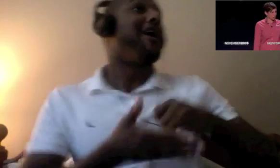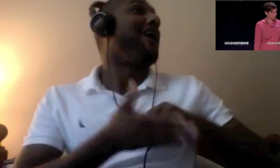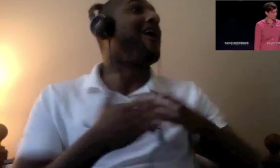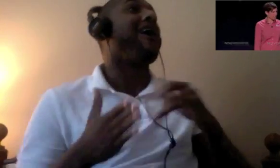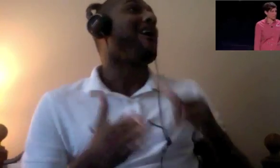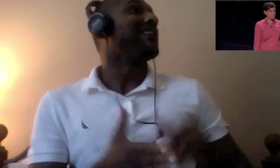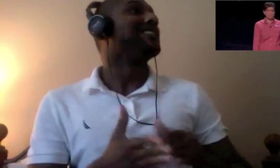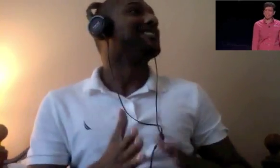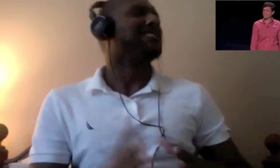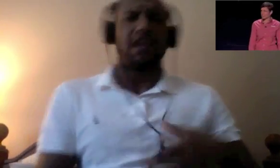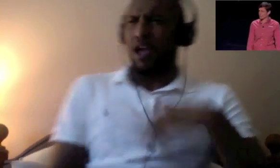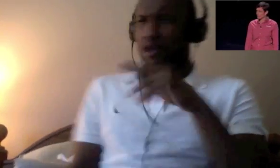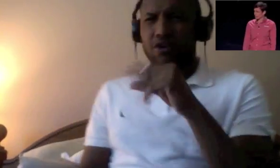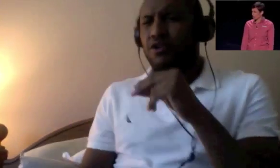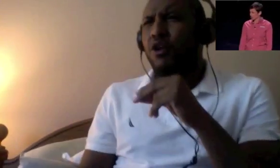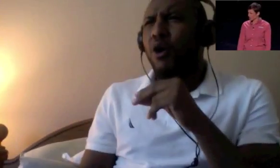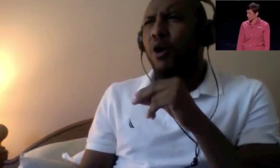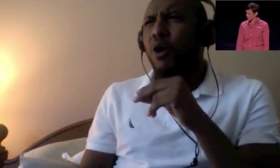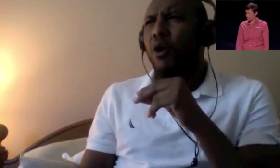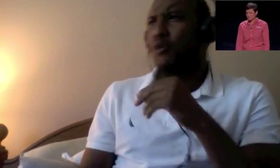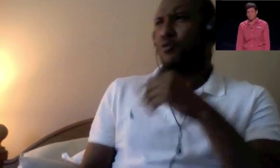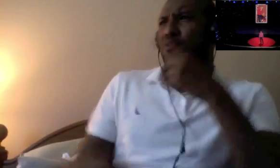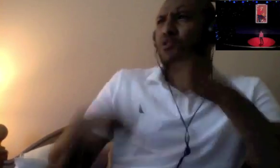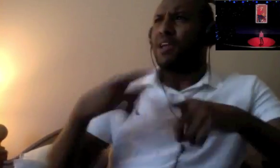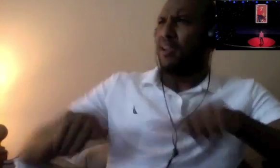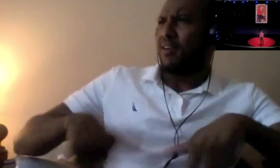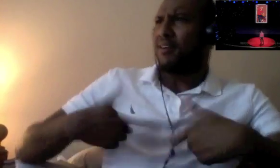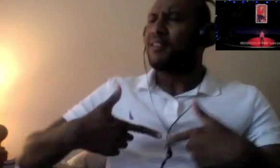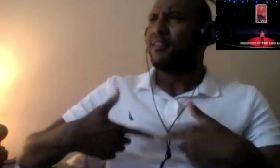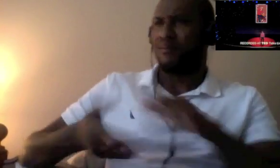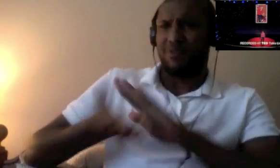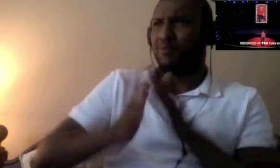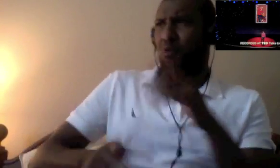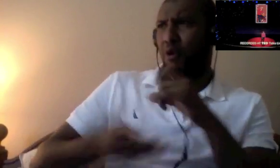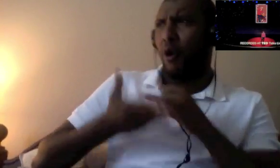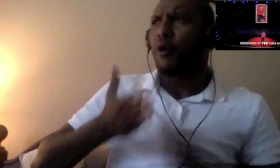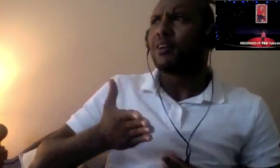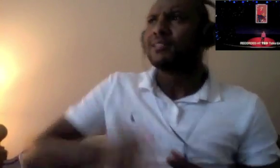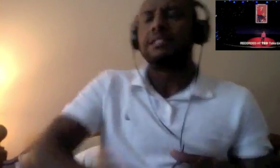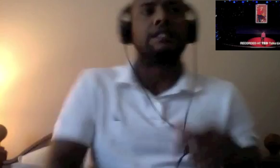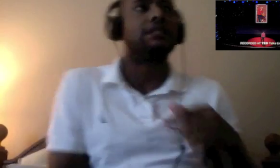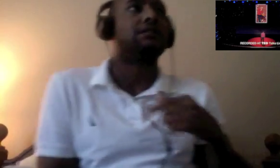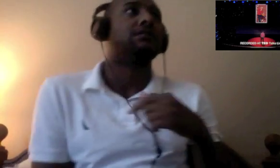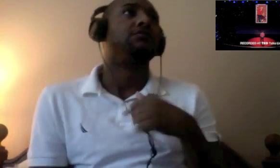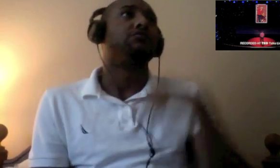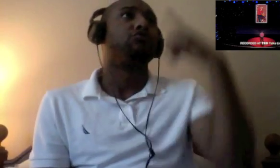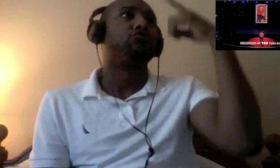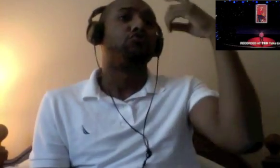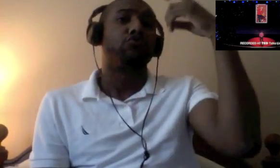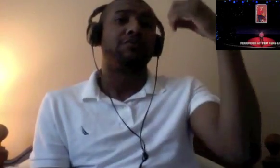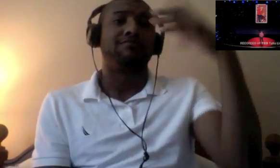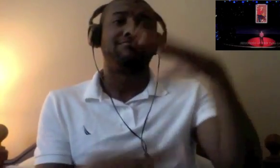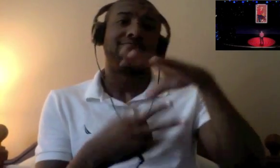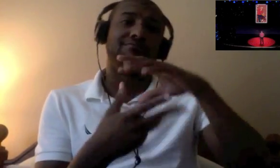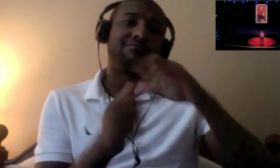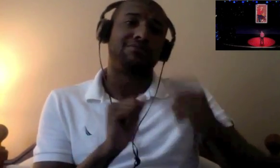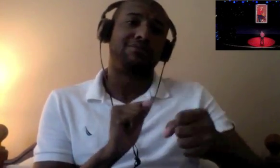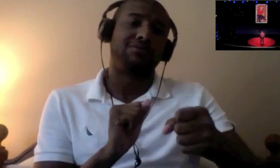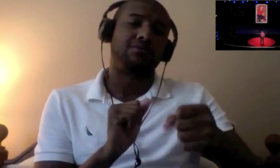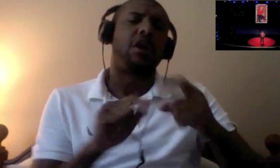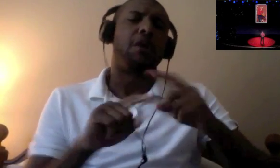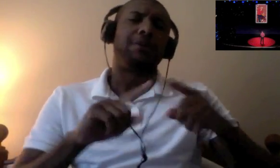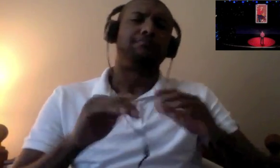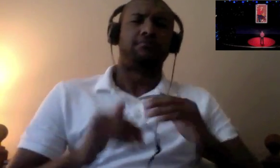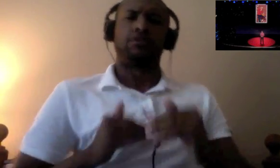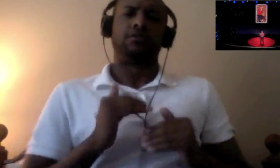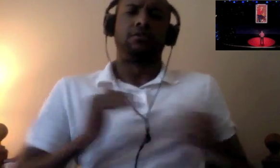you don't, he said. You can't make a living being an artist. My little 7-year-old Picasso dreams were crushed, but I gathered